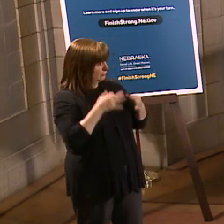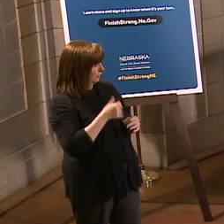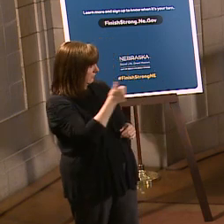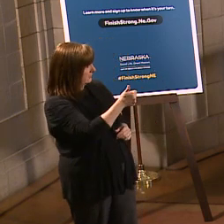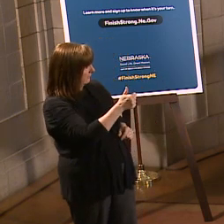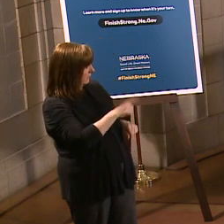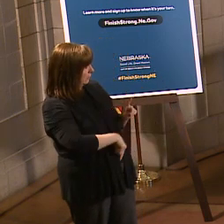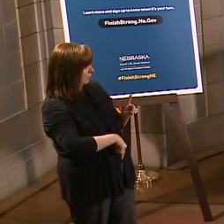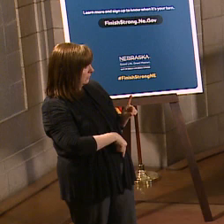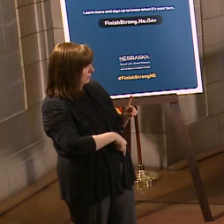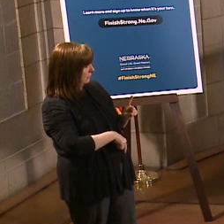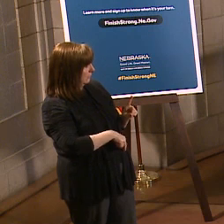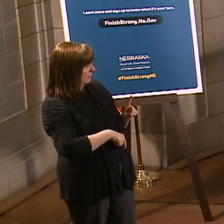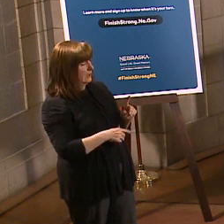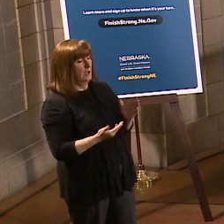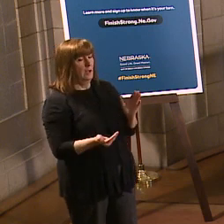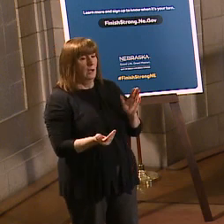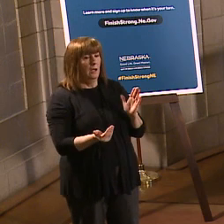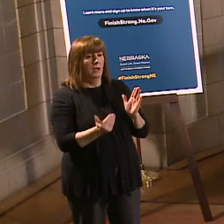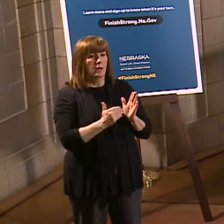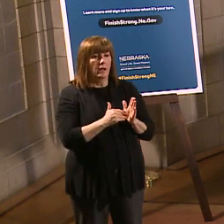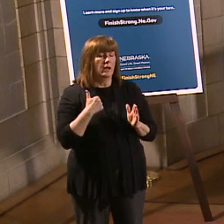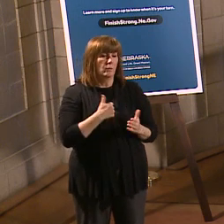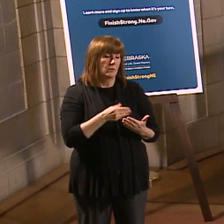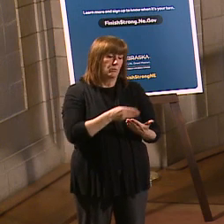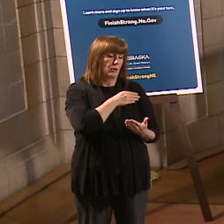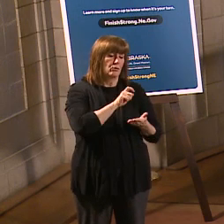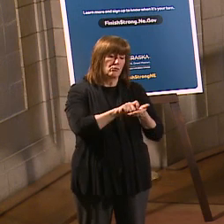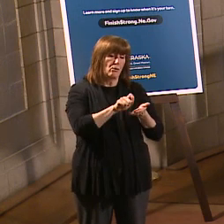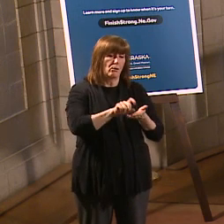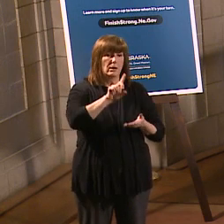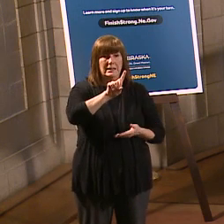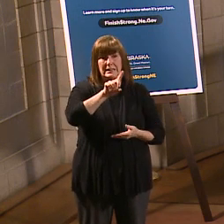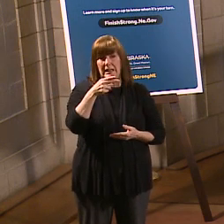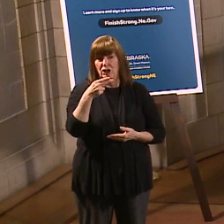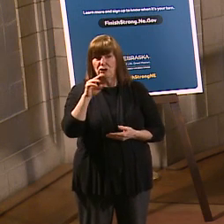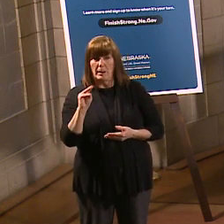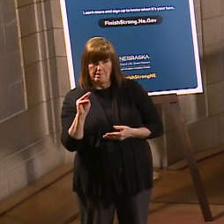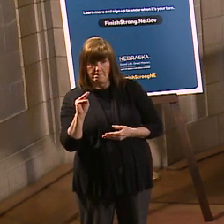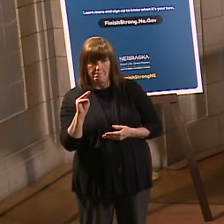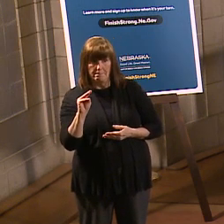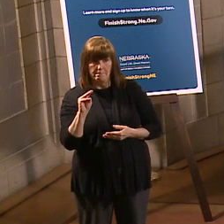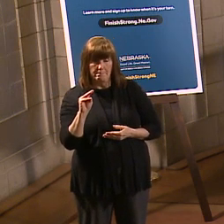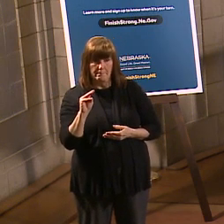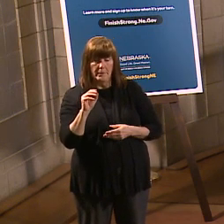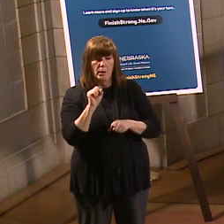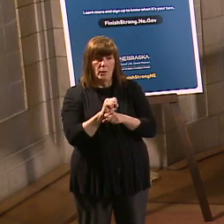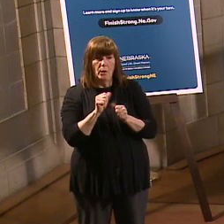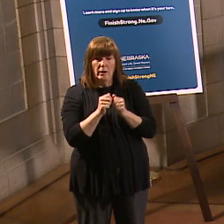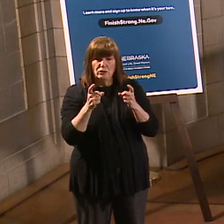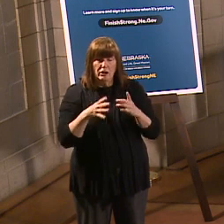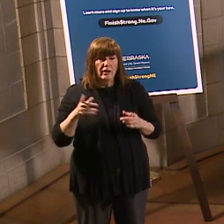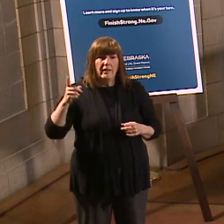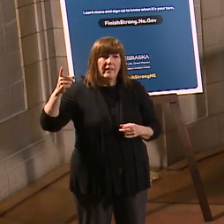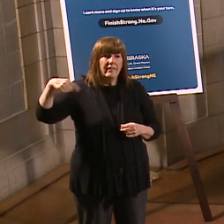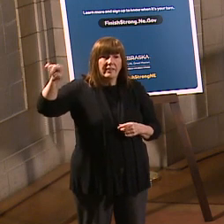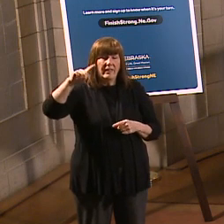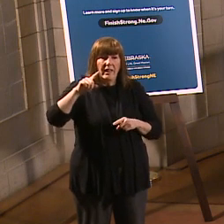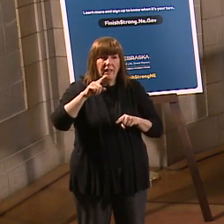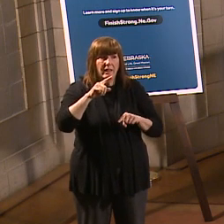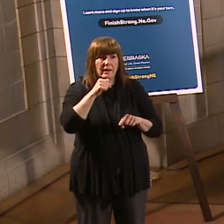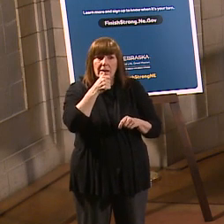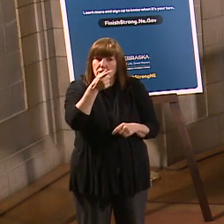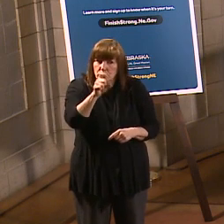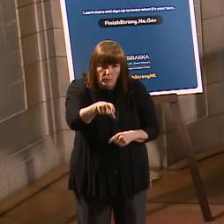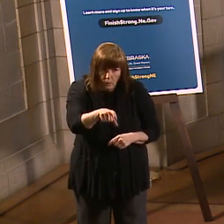couldn't make that determination on their own. So, no, again, we had previously written the DHM so that we worked with the directors. They cannot, actually,